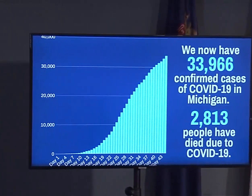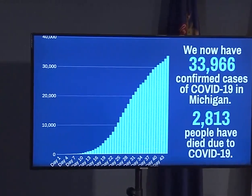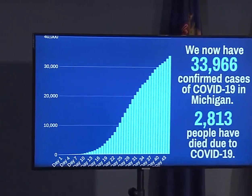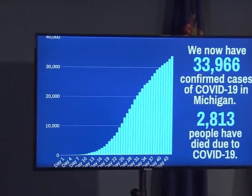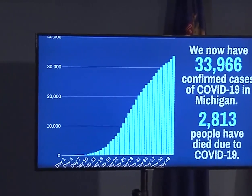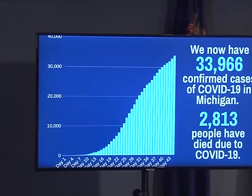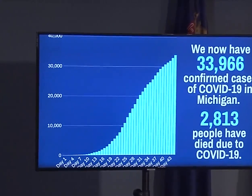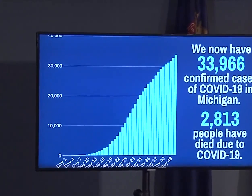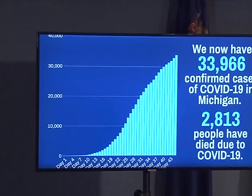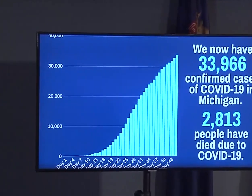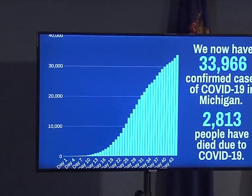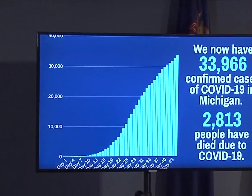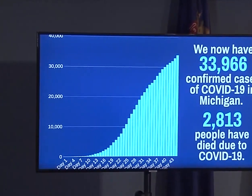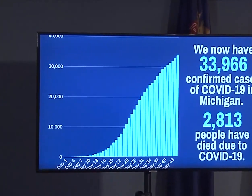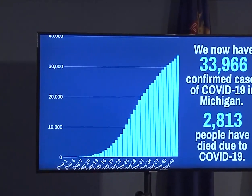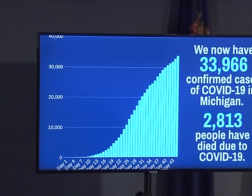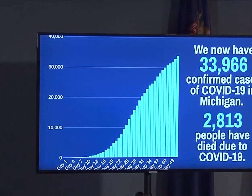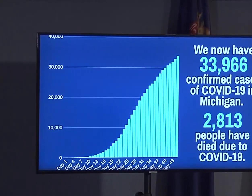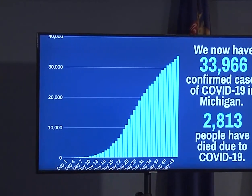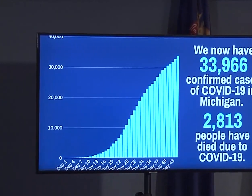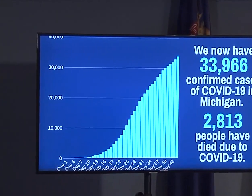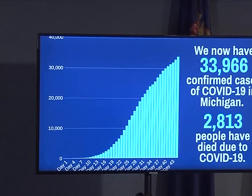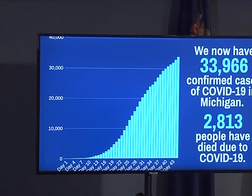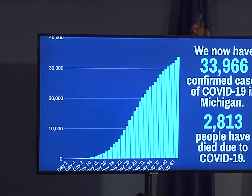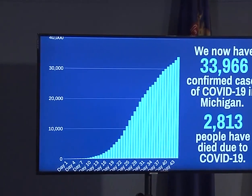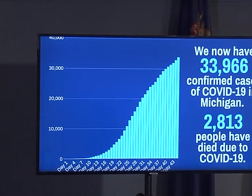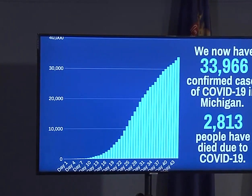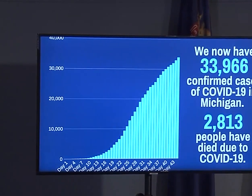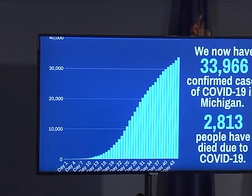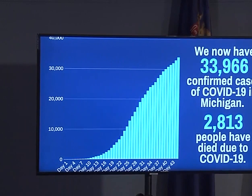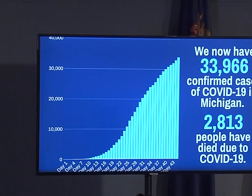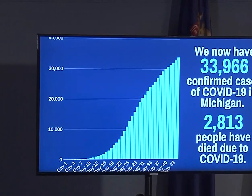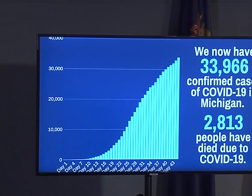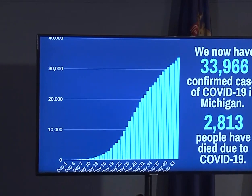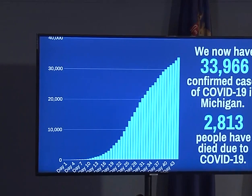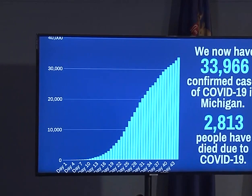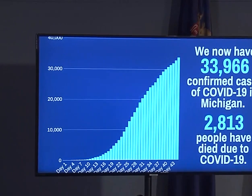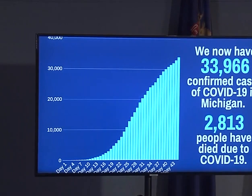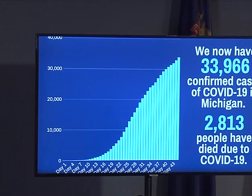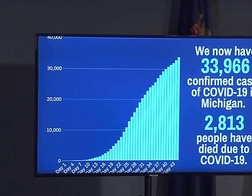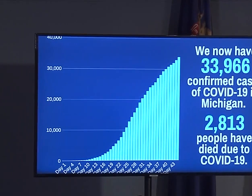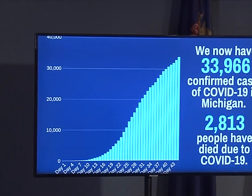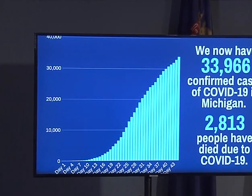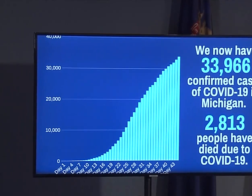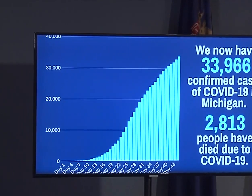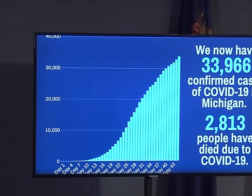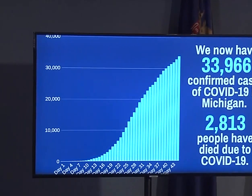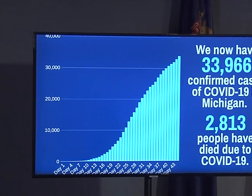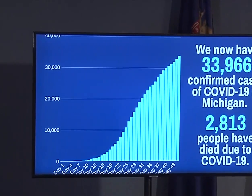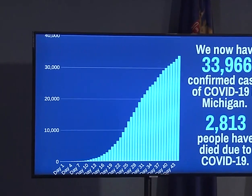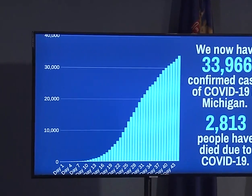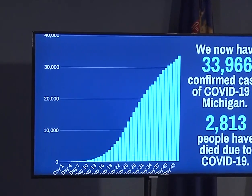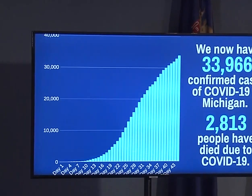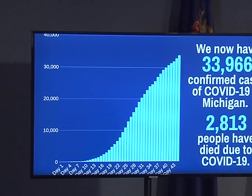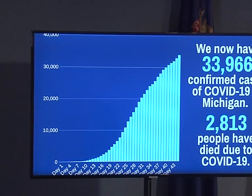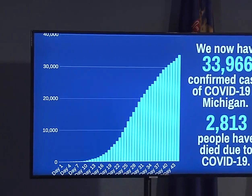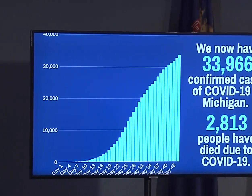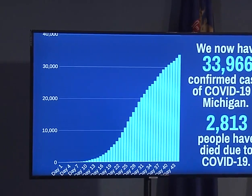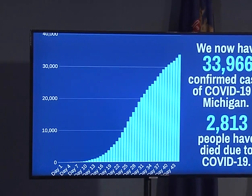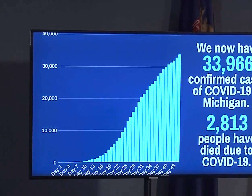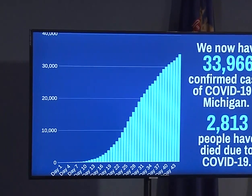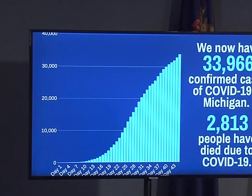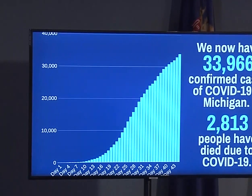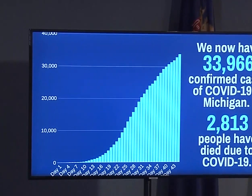2,813 Michiganders to COVID-19. That is up 113 since yesterday. Like I've said at the last couple of